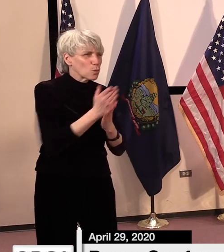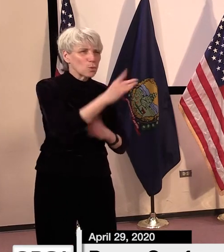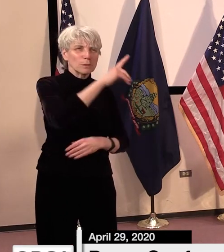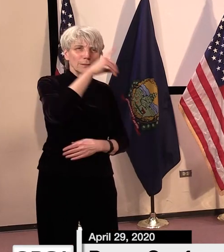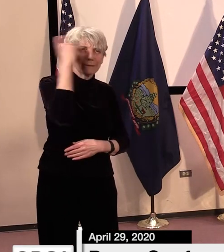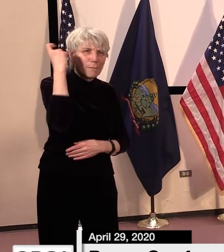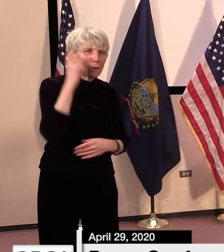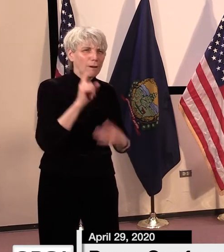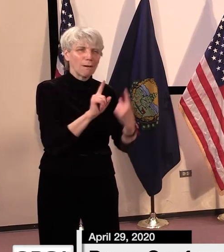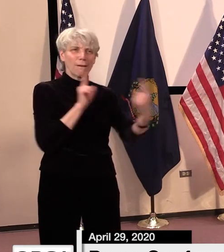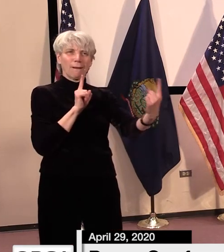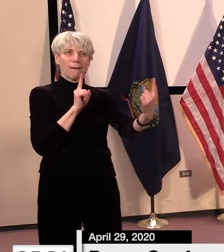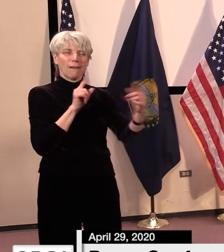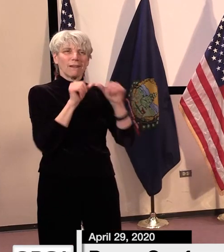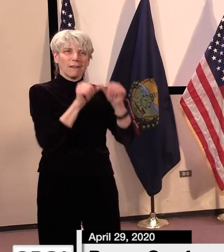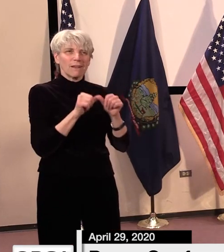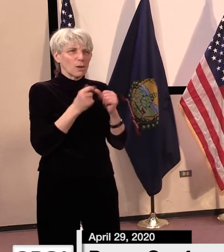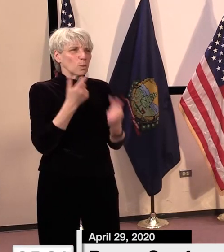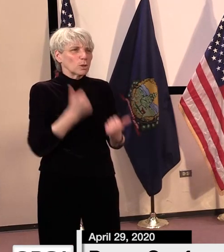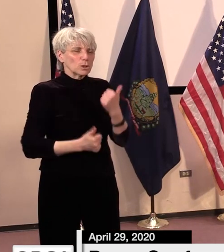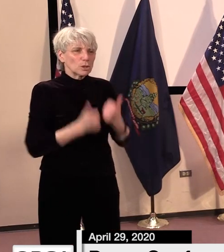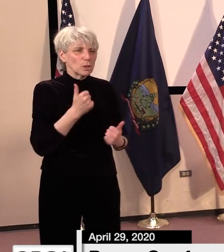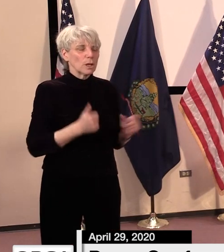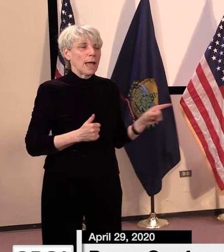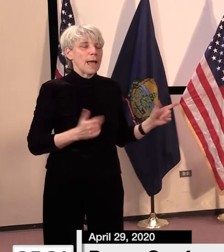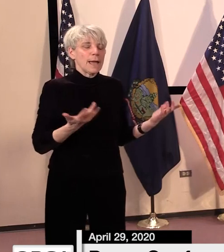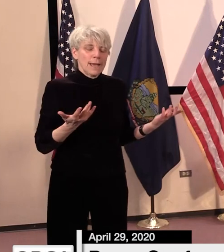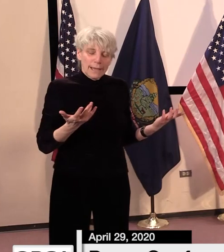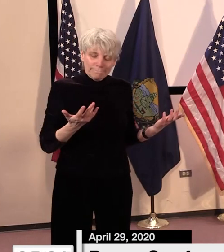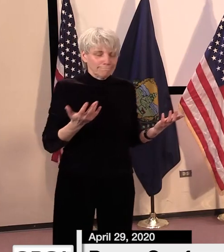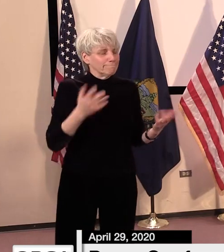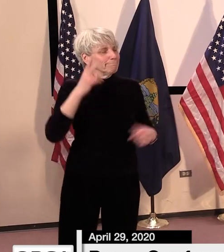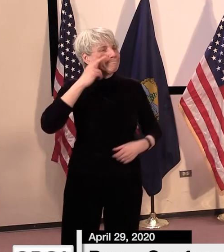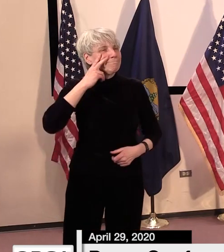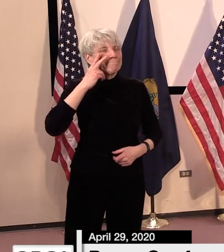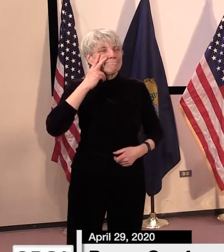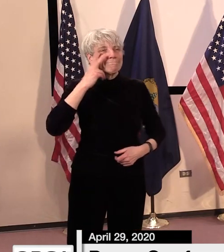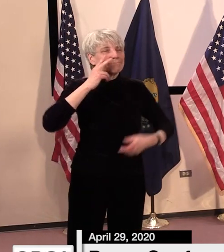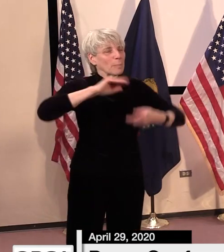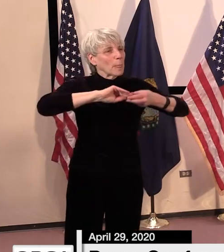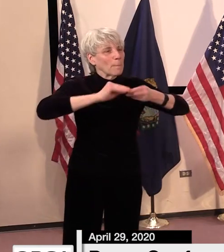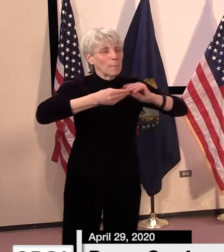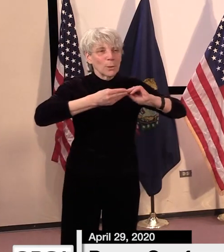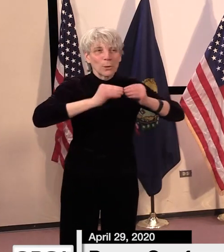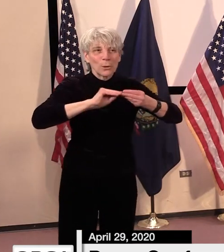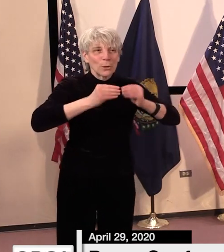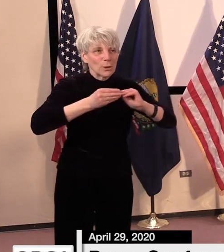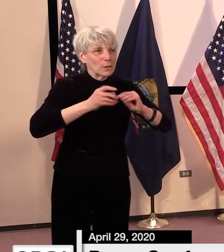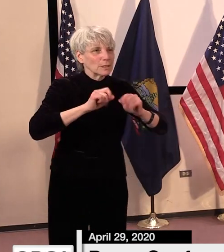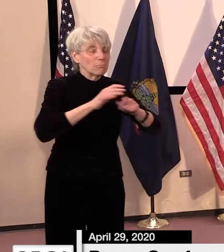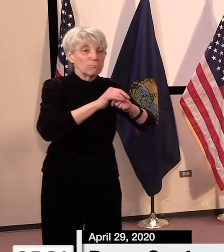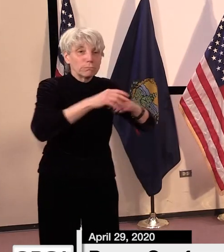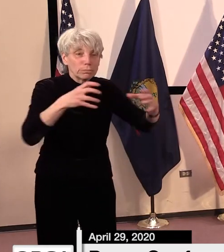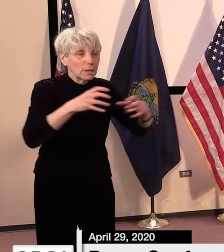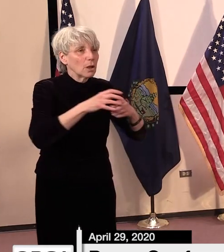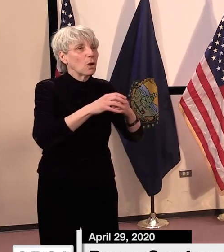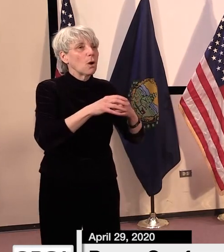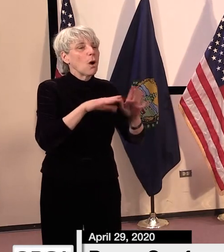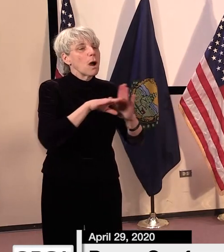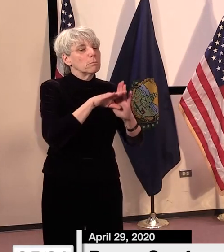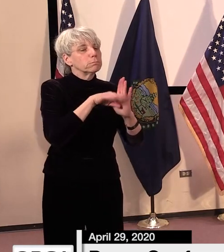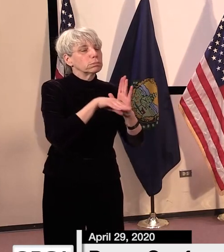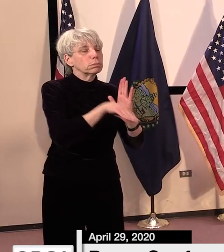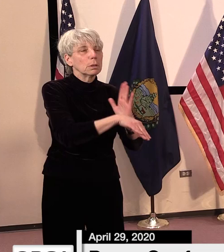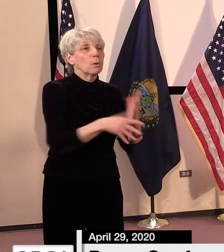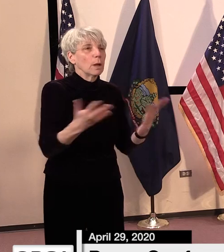Yeah, again, I think what we're going to do is rely on the data again and seeing where the trending is occurring. Putting people back